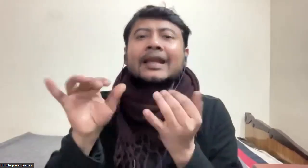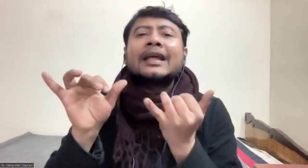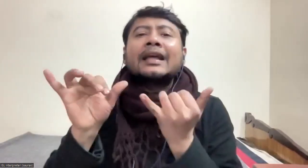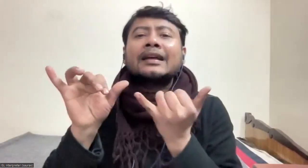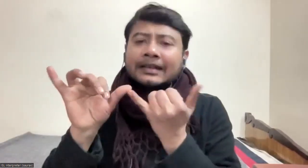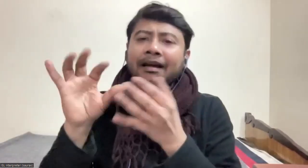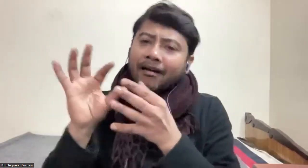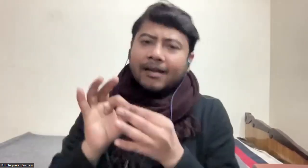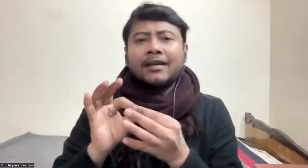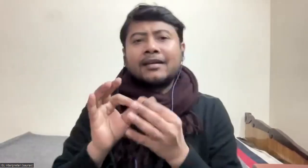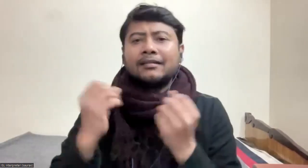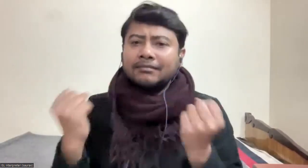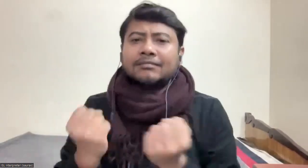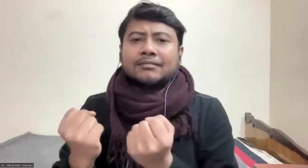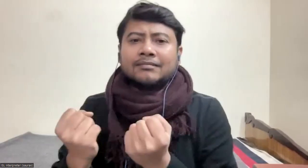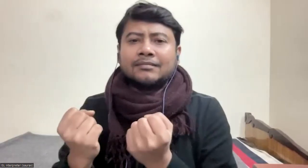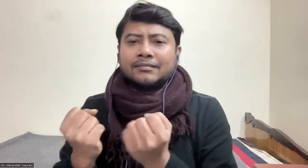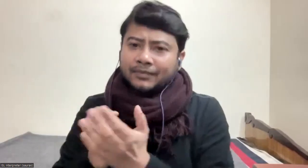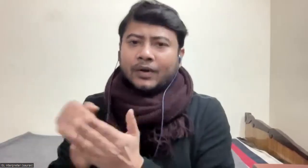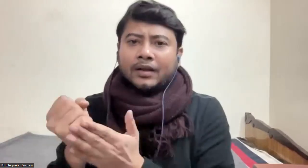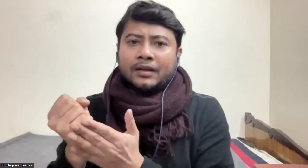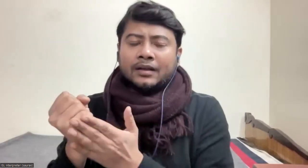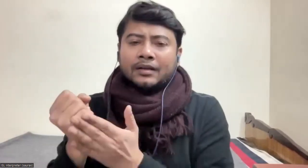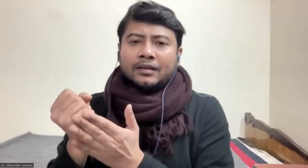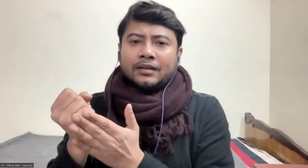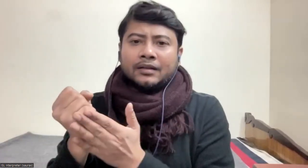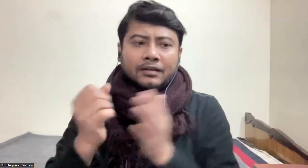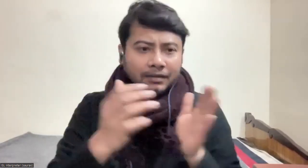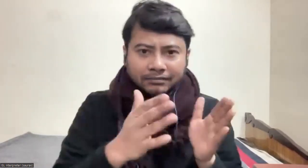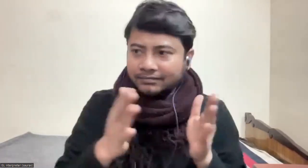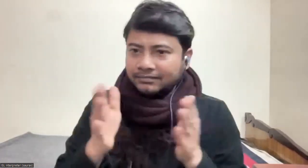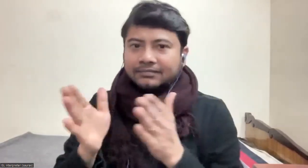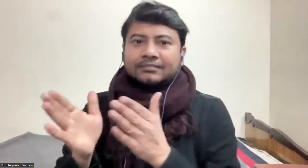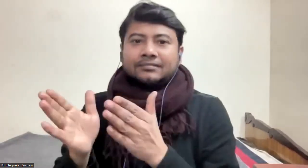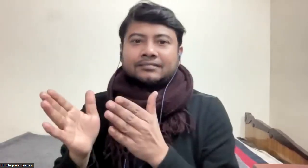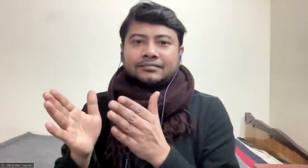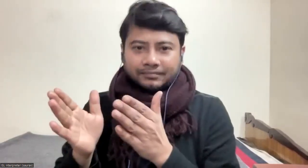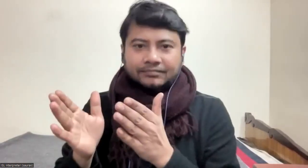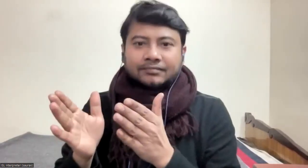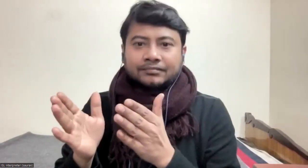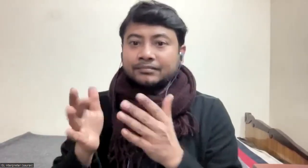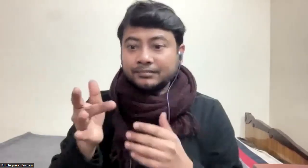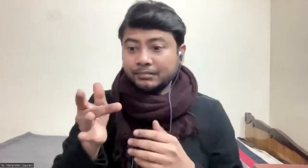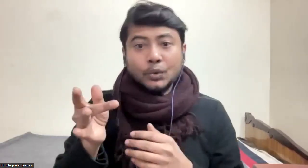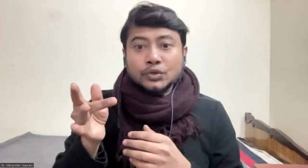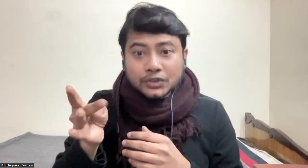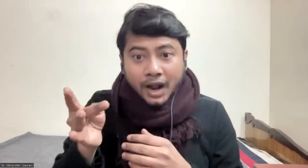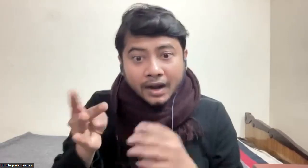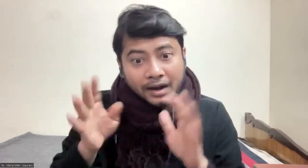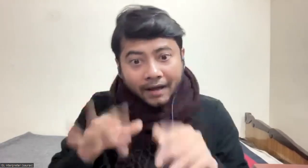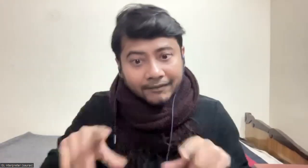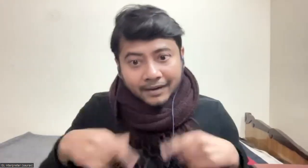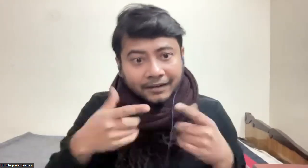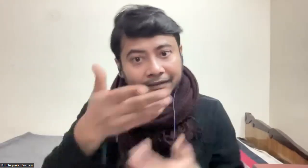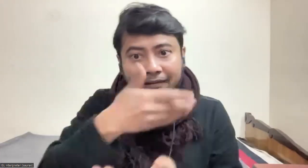of attraction for material things, because chanting is not for that purpose. So if you still believe